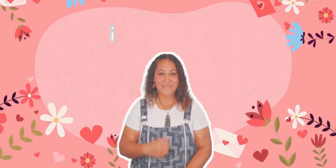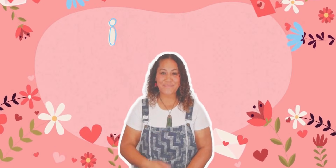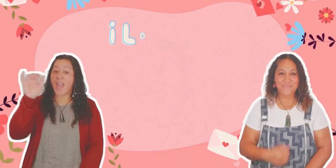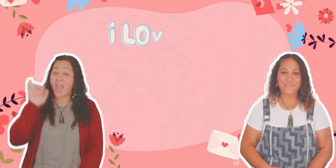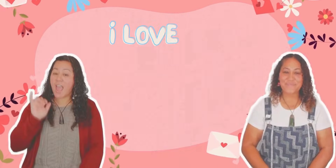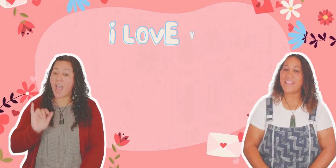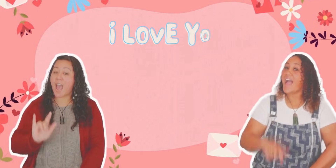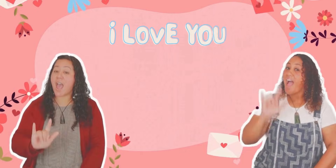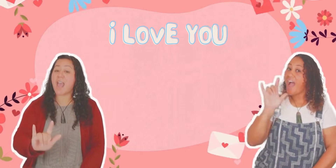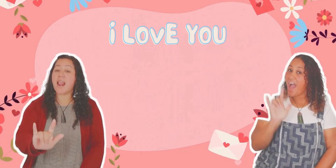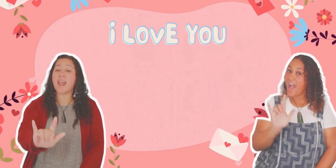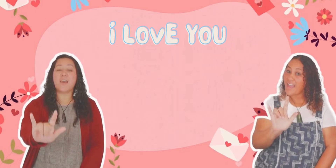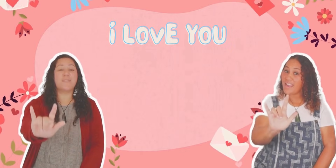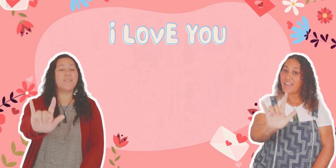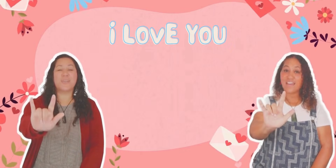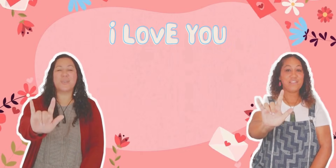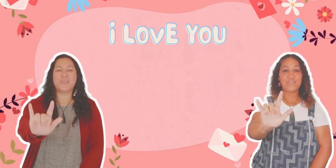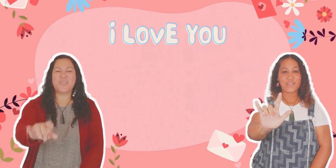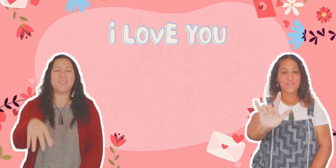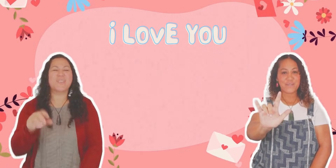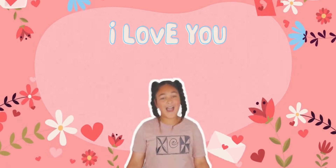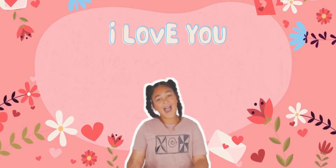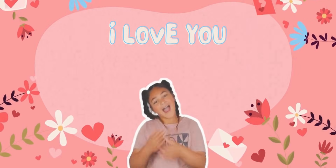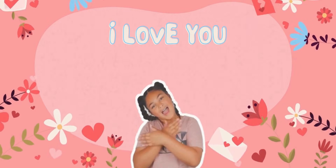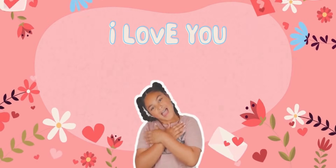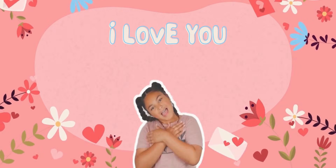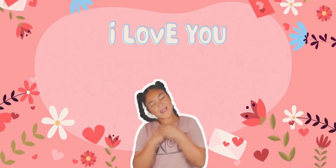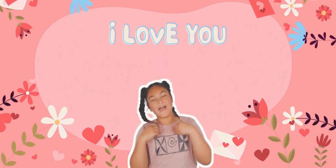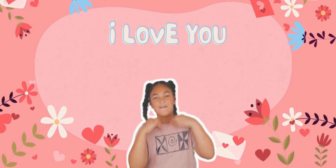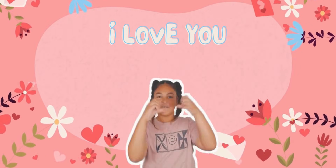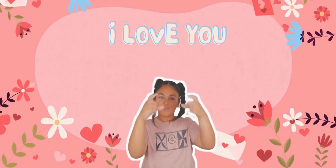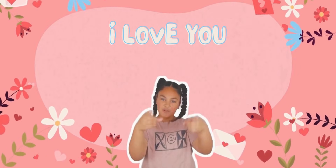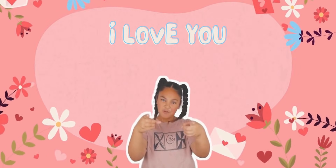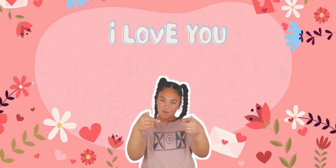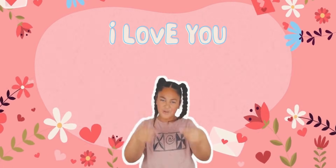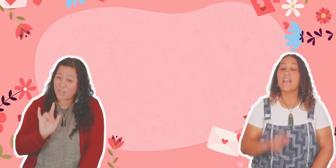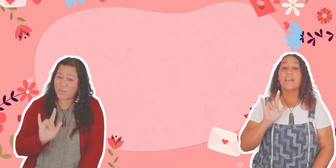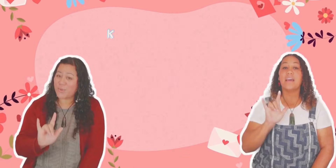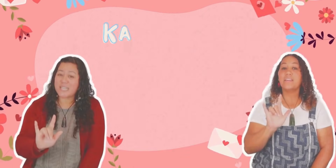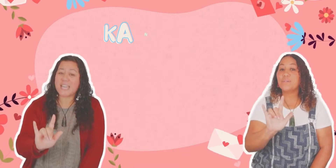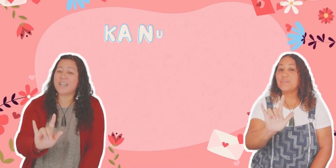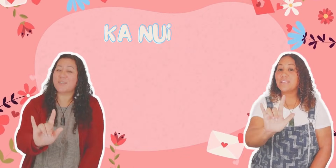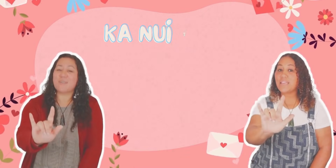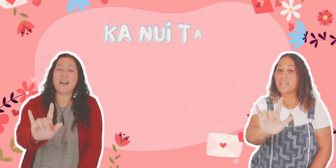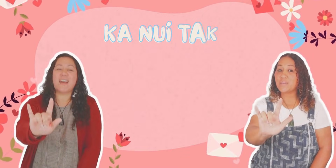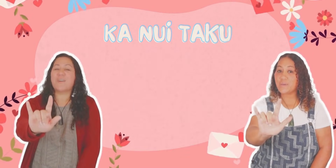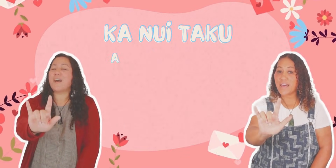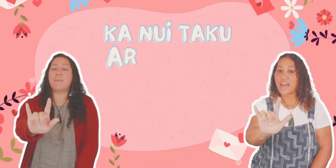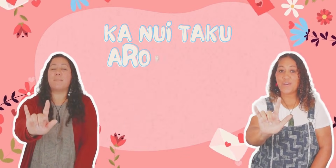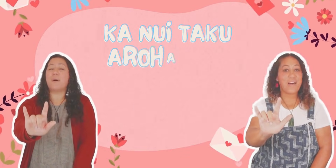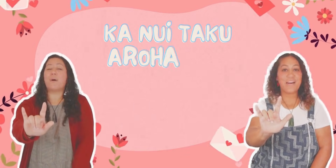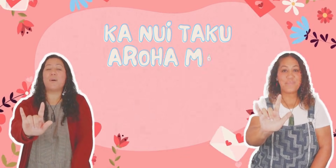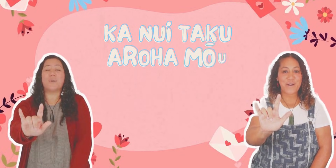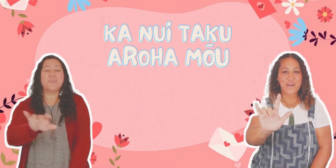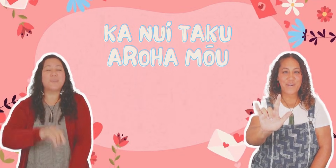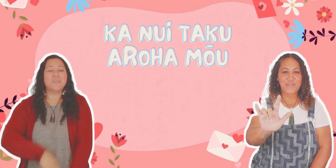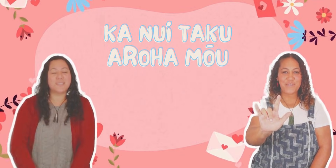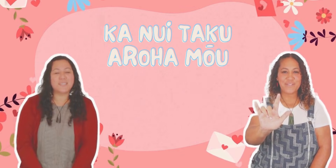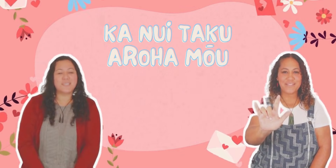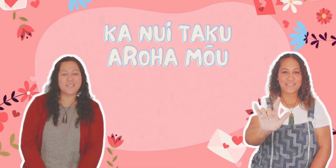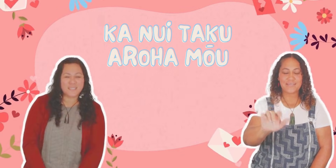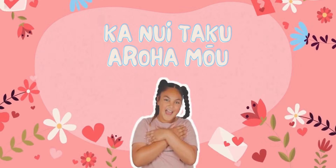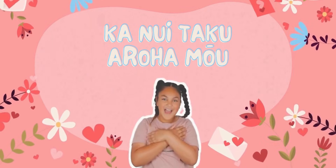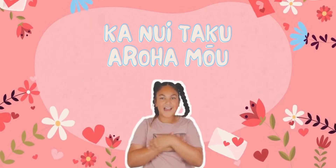us. I love you. I love you. Ka nui taku aroha